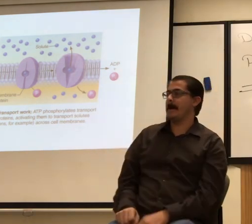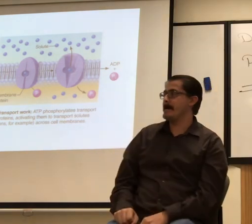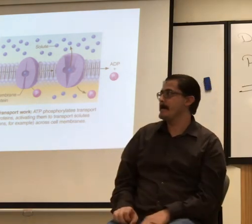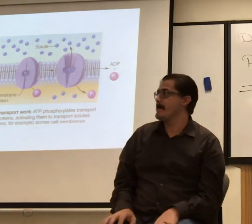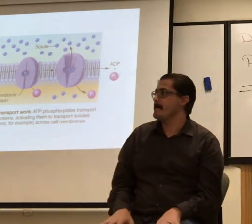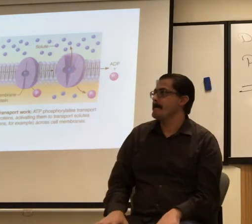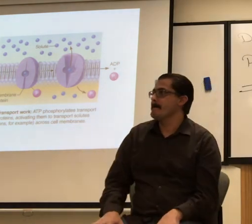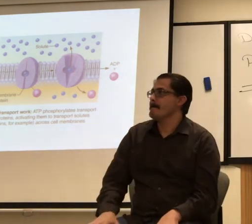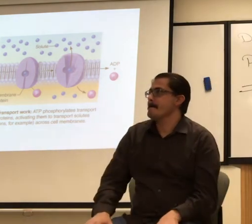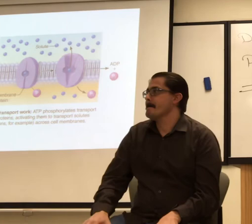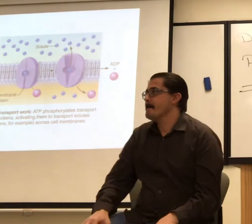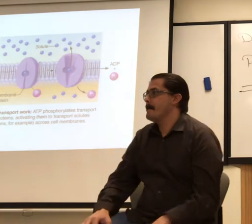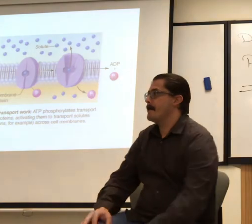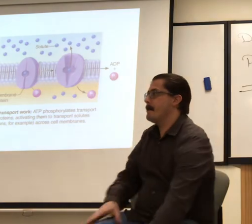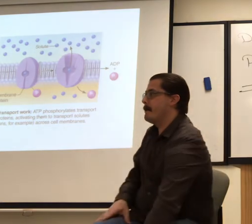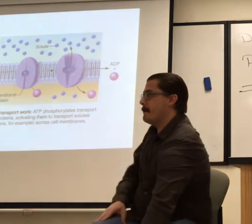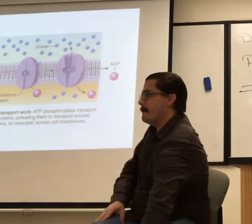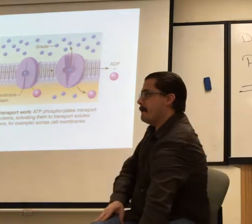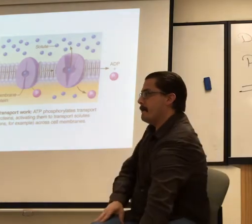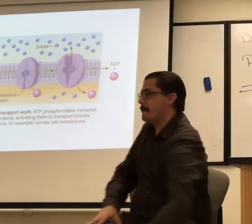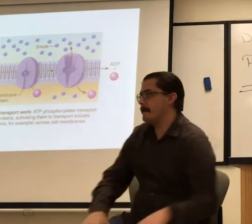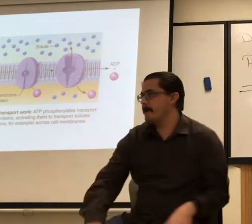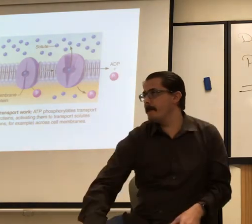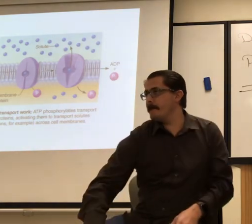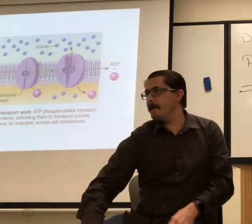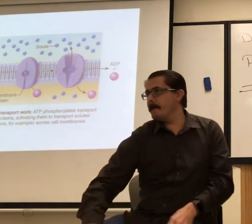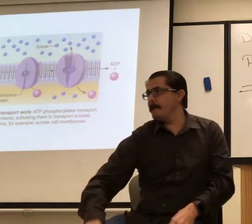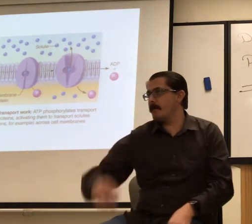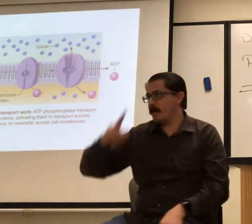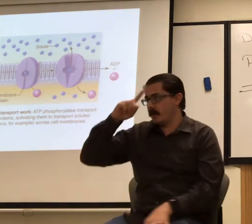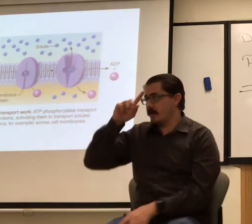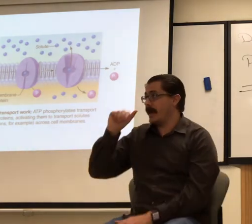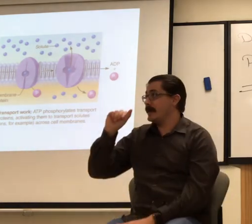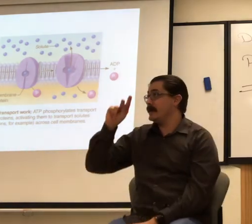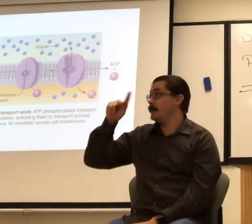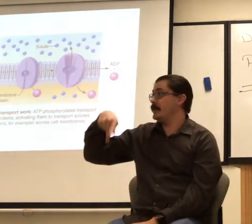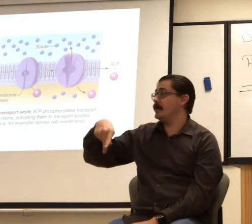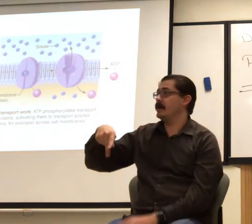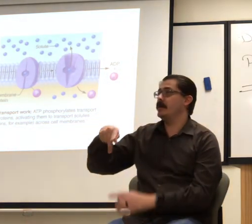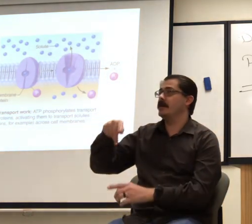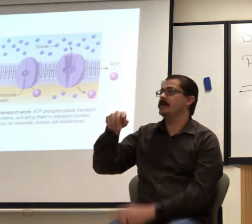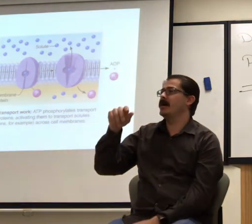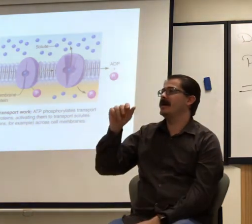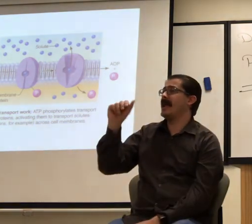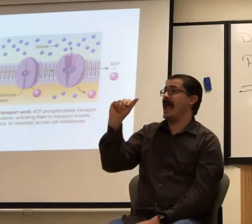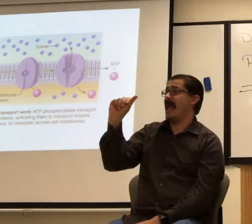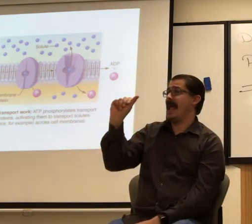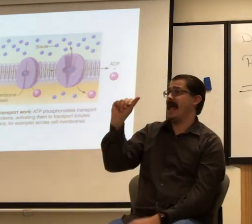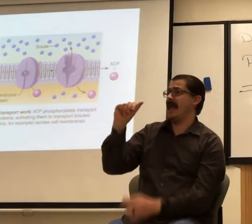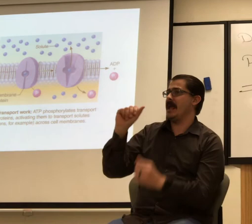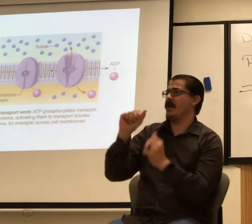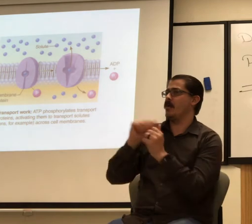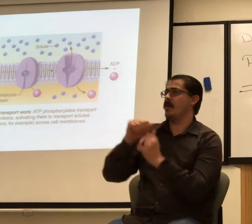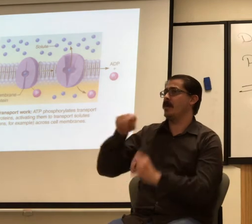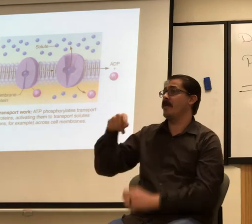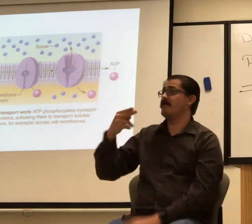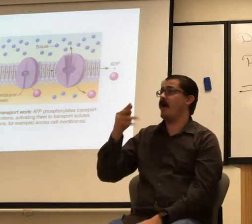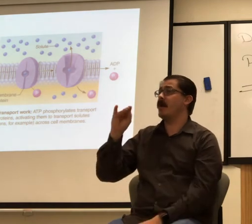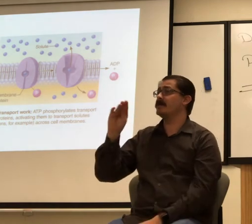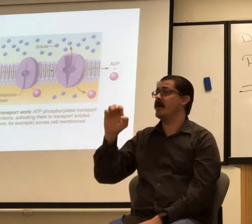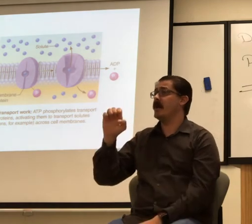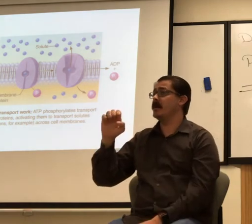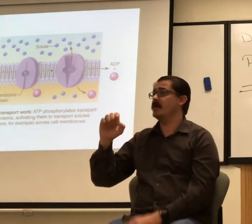Think of ATP as just an A with a phosphate, with a second phosphate,